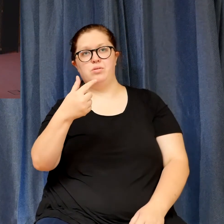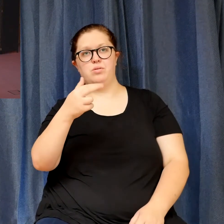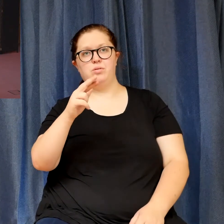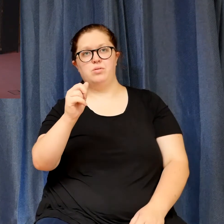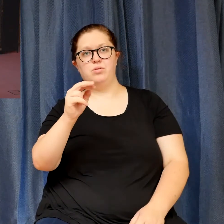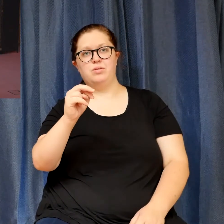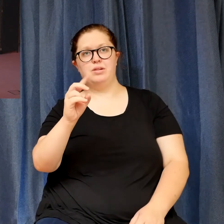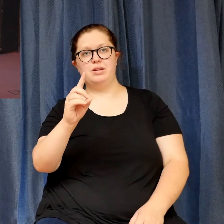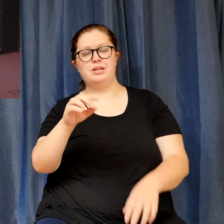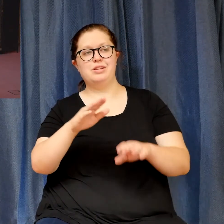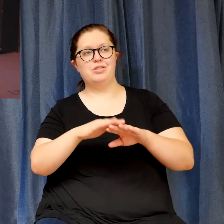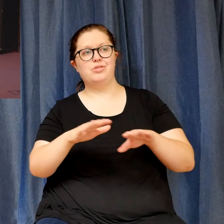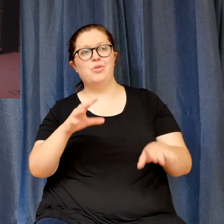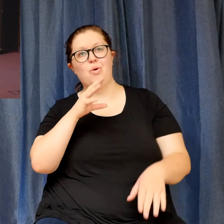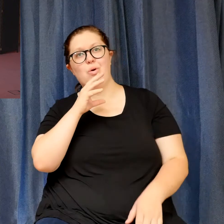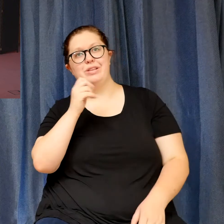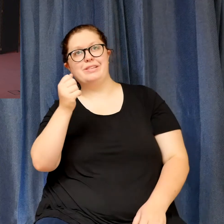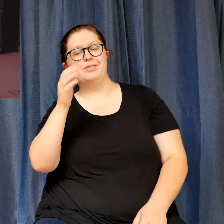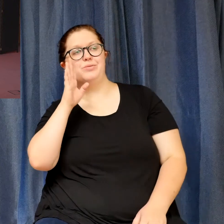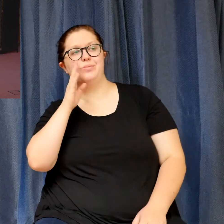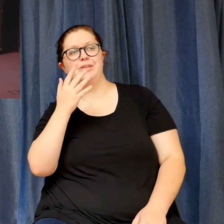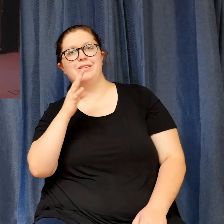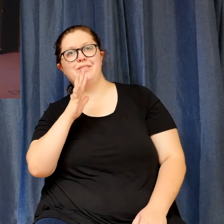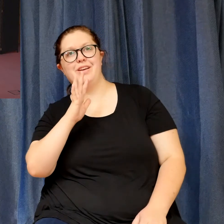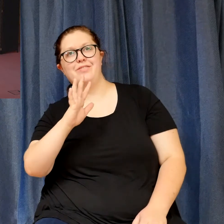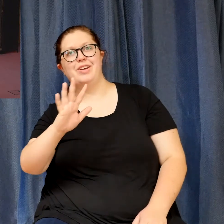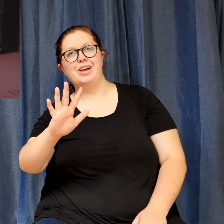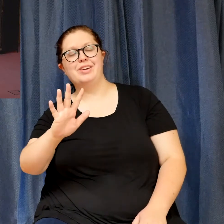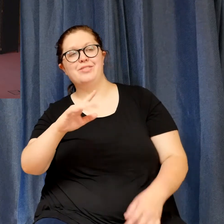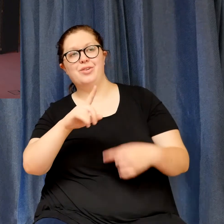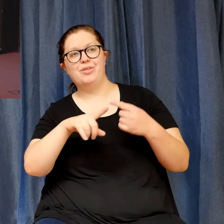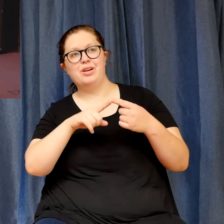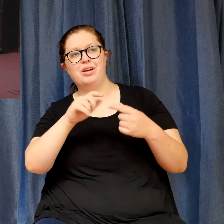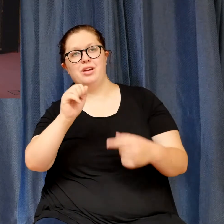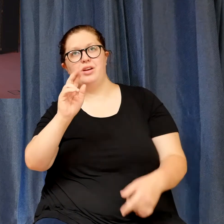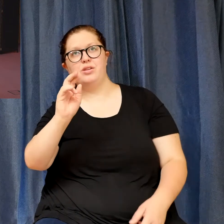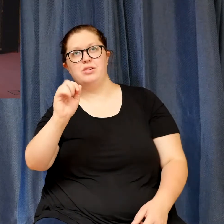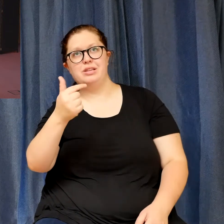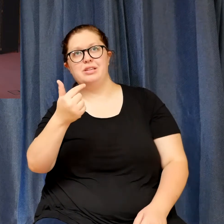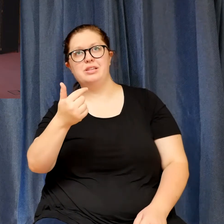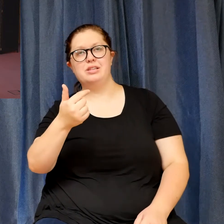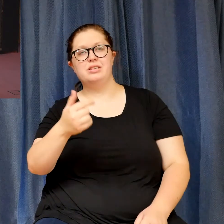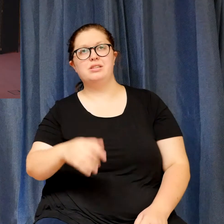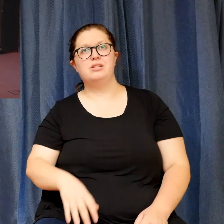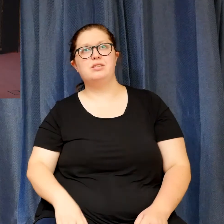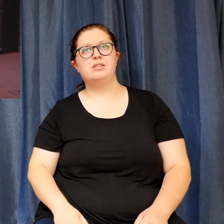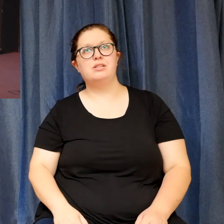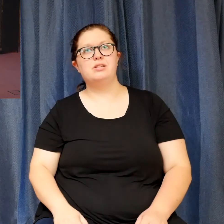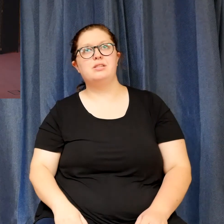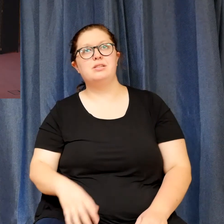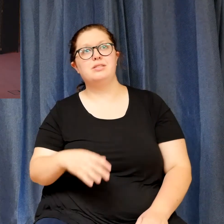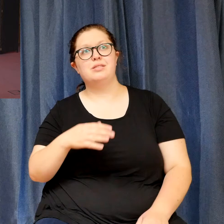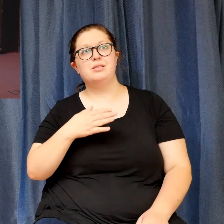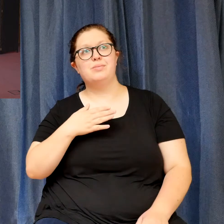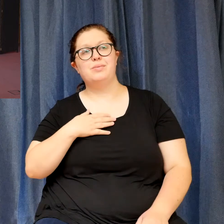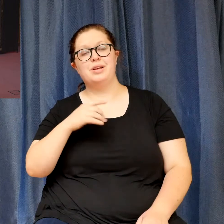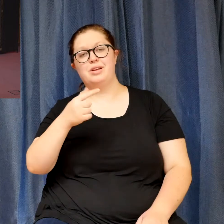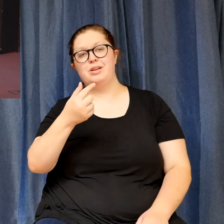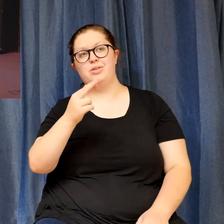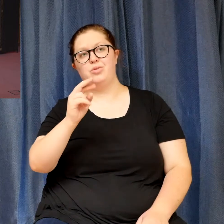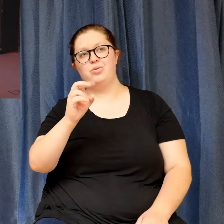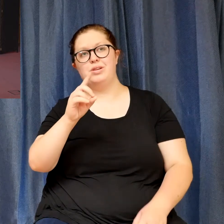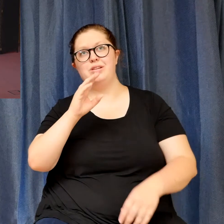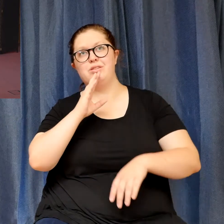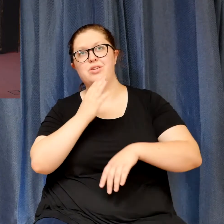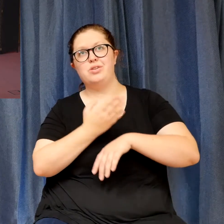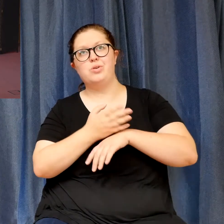The oldest will be 5 in August. Addison Grace, my granddaughter, will be 3